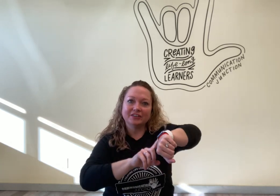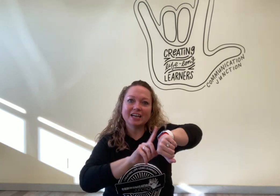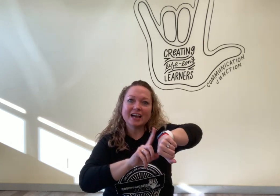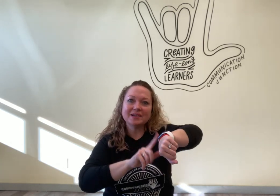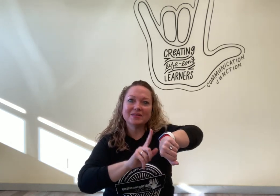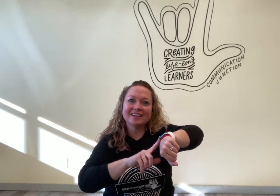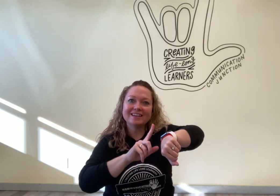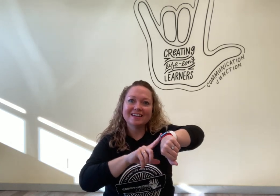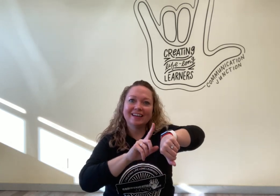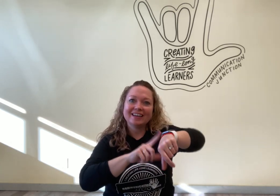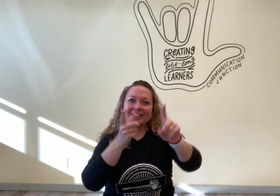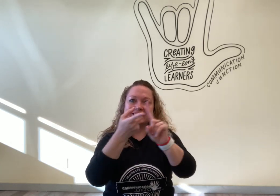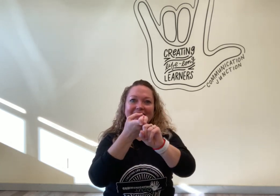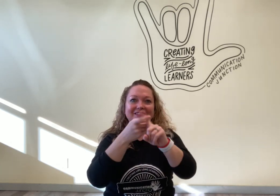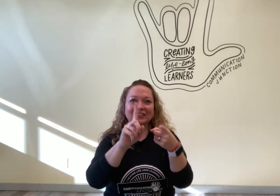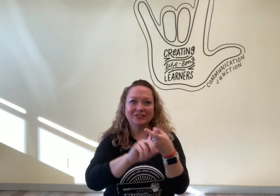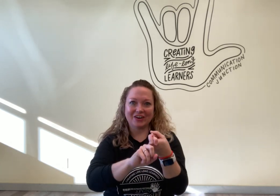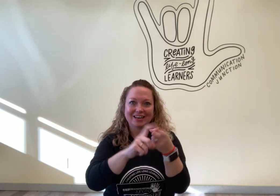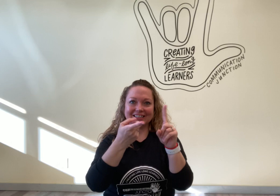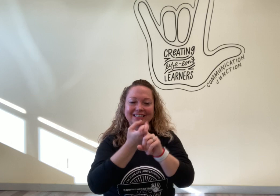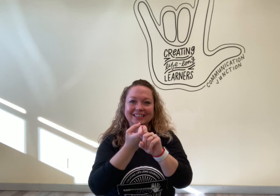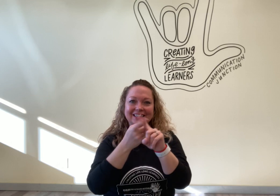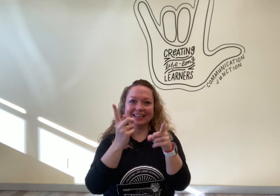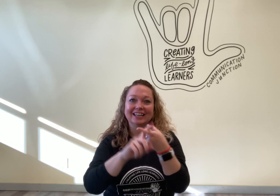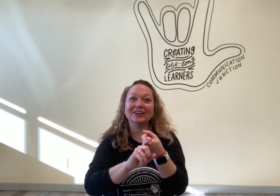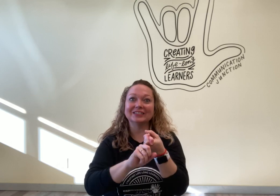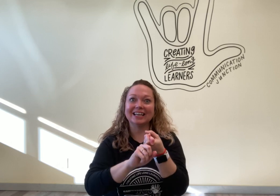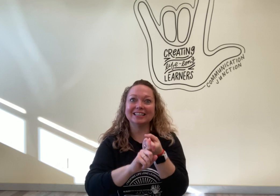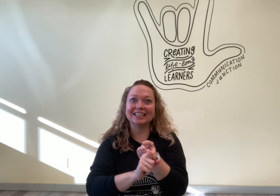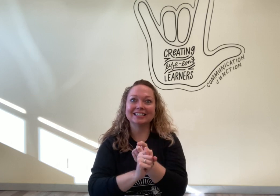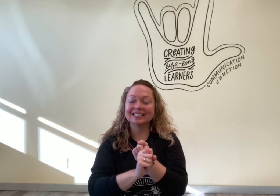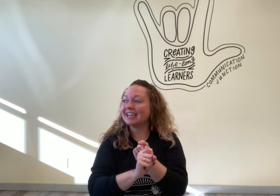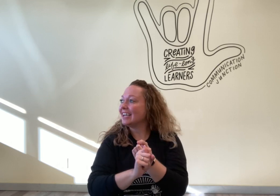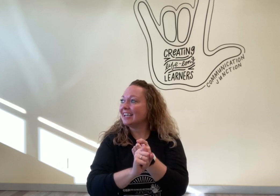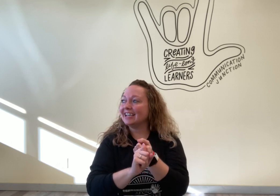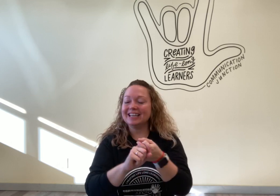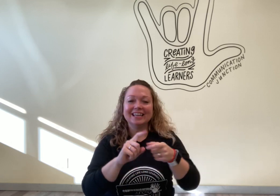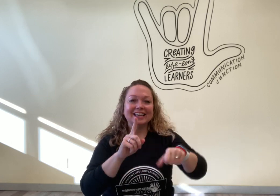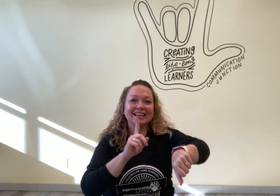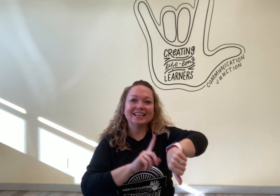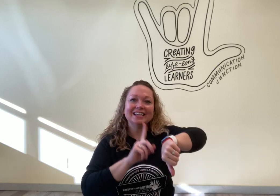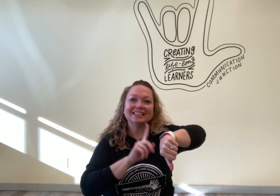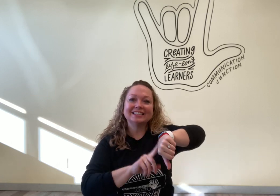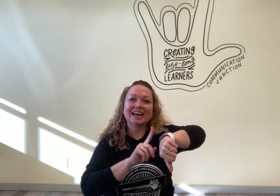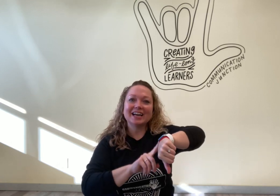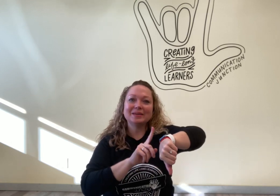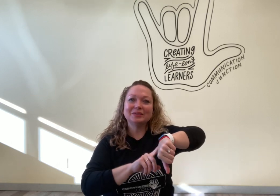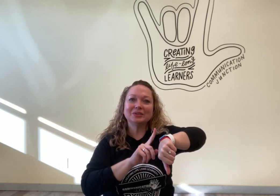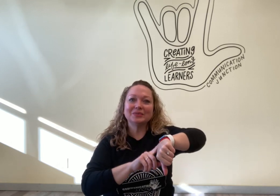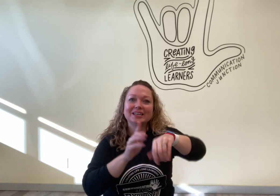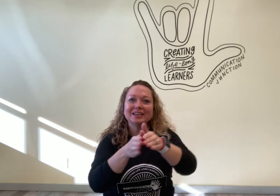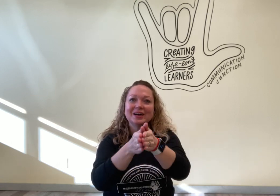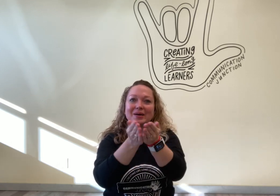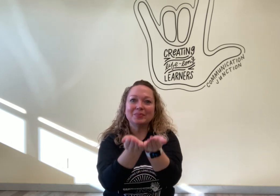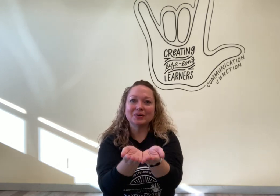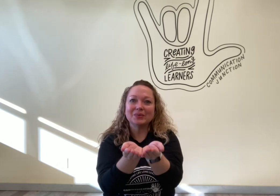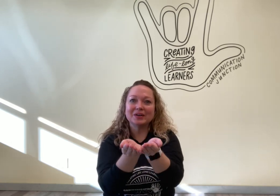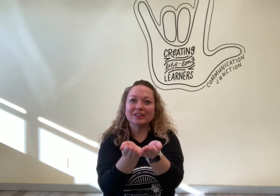time, and the sign for friend. And it goes like this. It is time to read a book with all